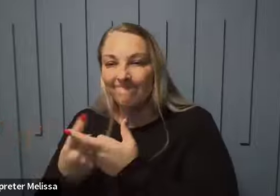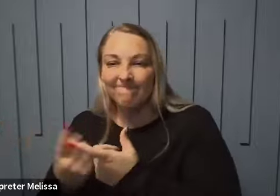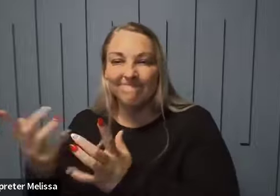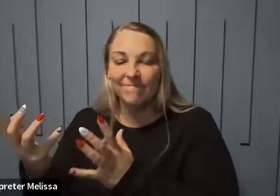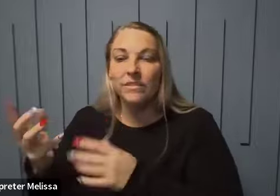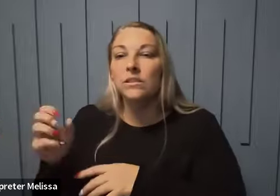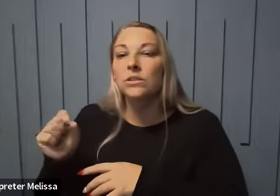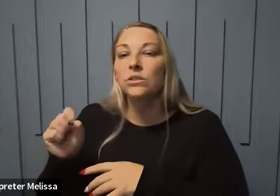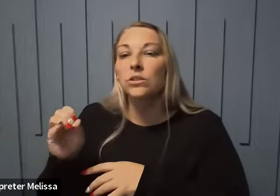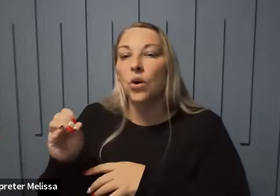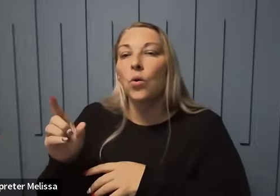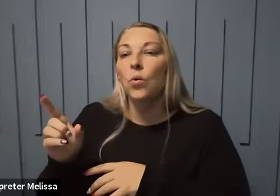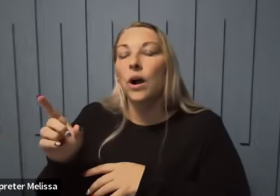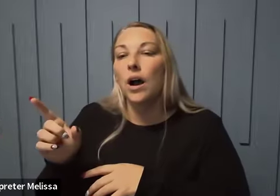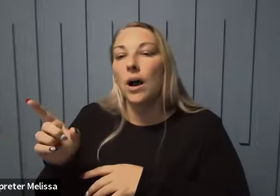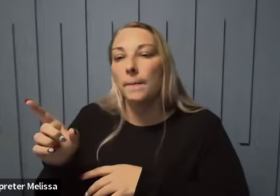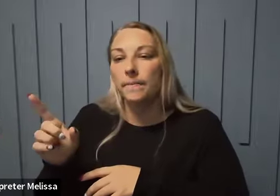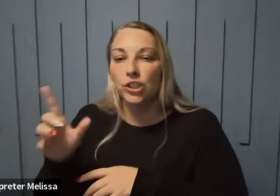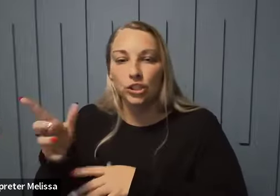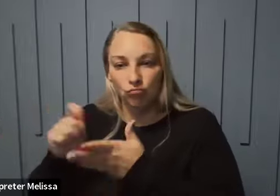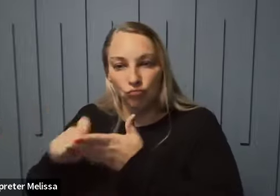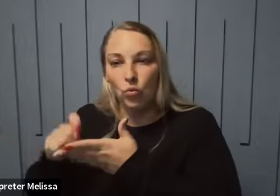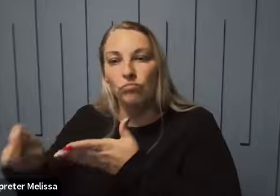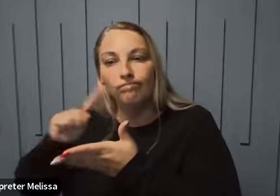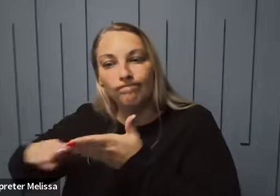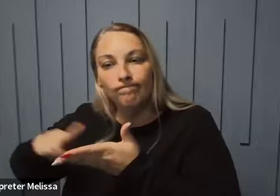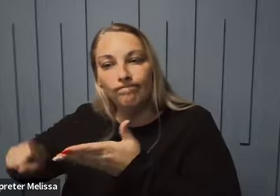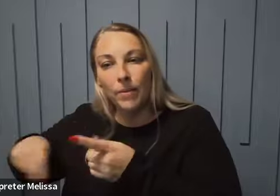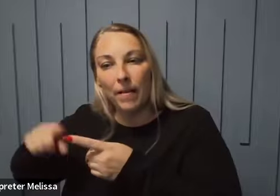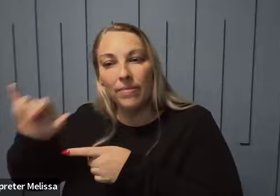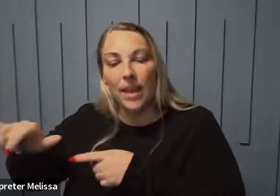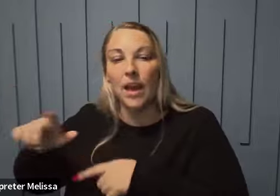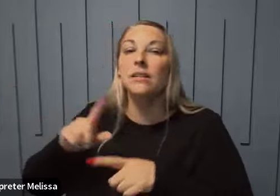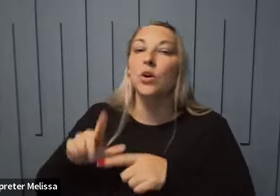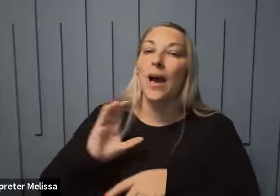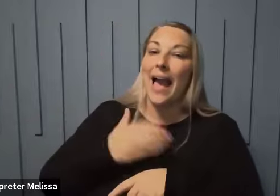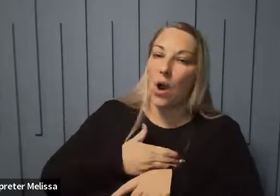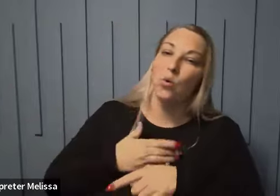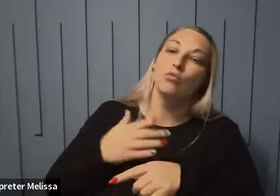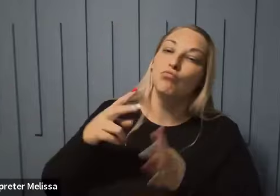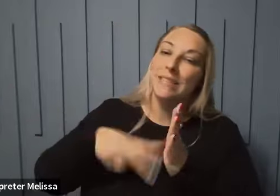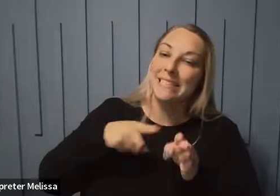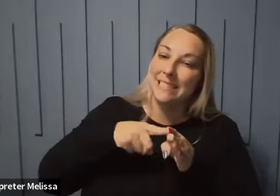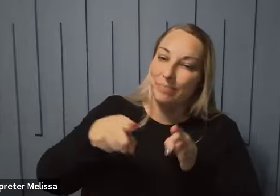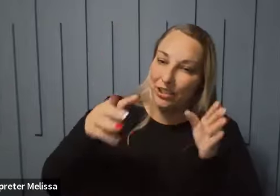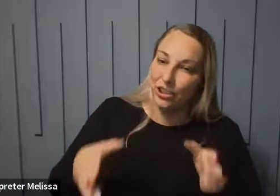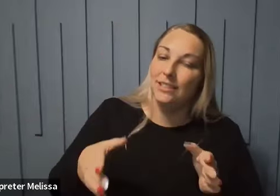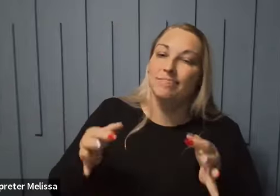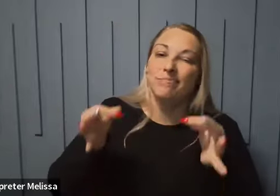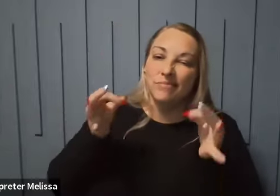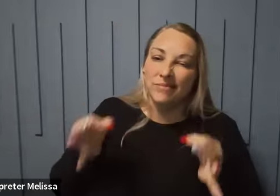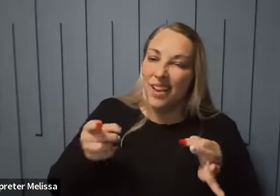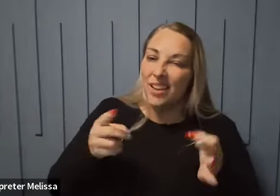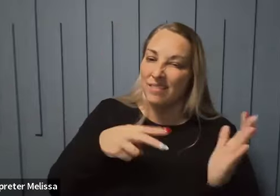to pursue something different than visual phonics. I'm not going to go through this. This is just why we went from one to